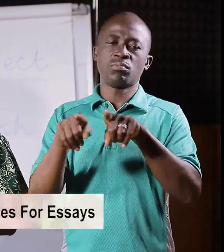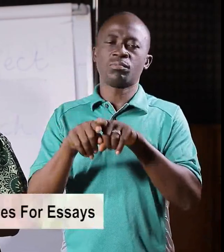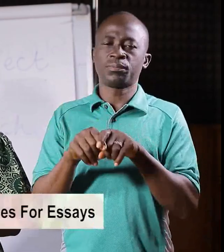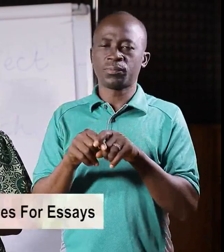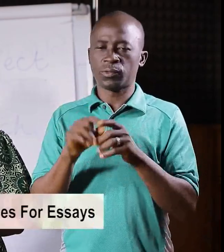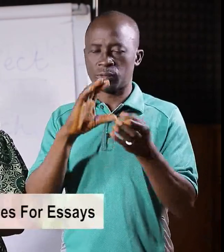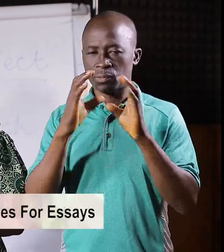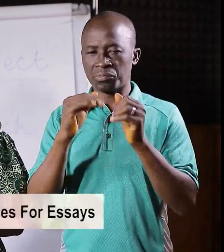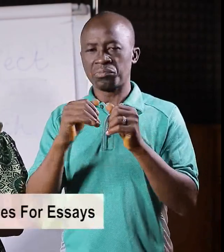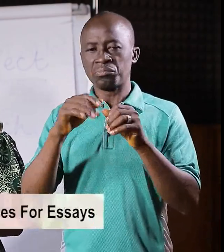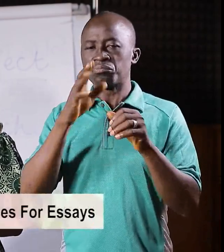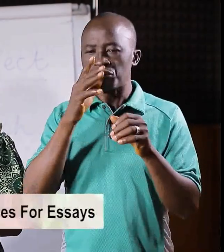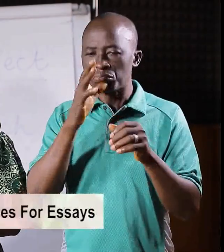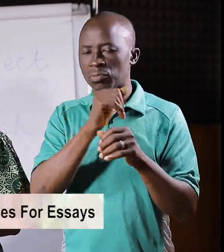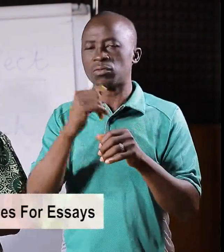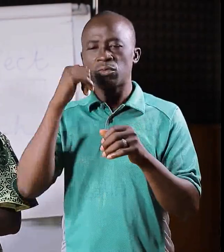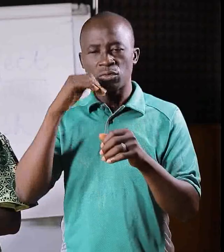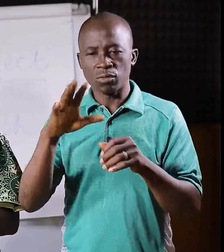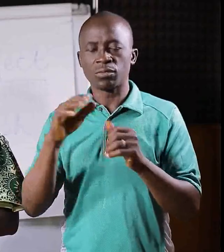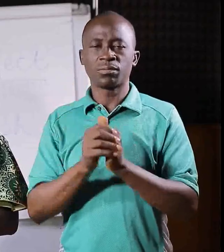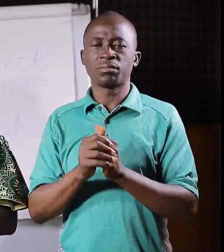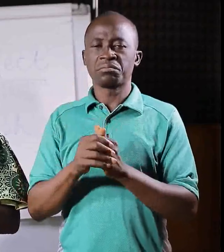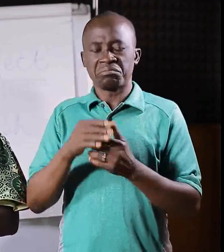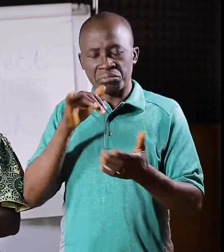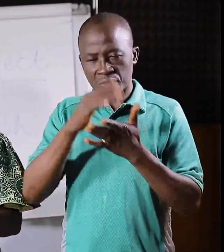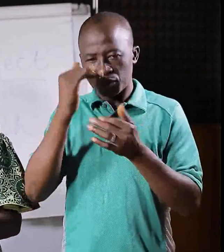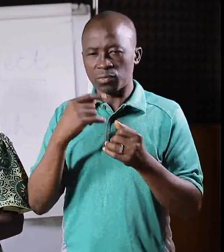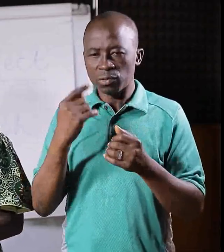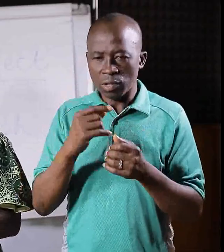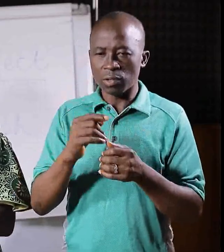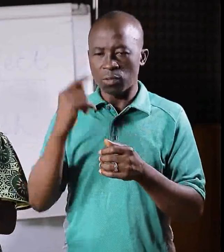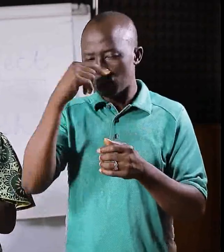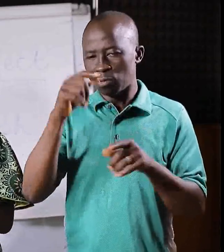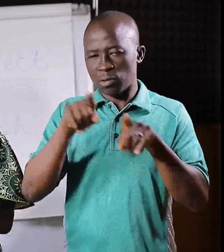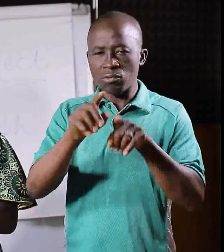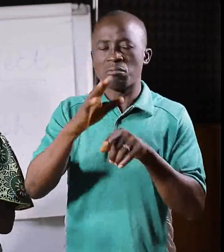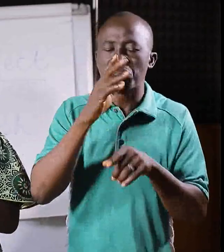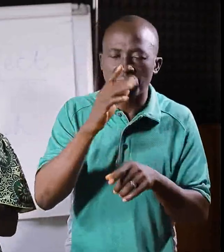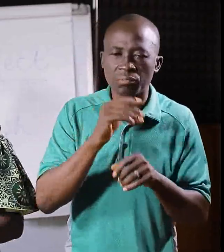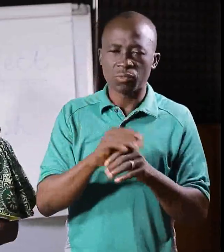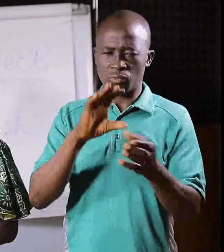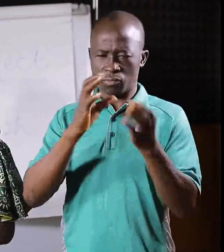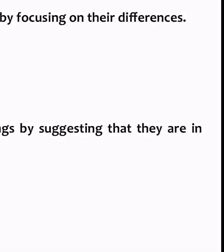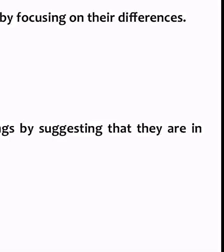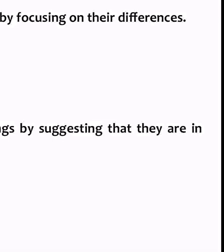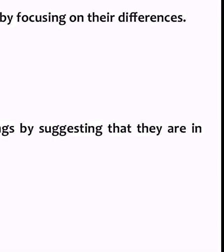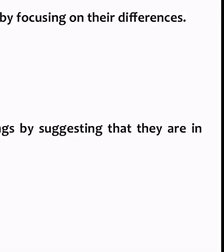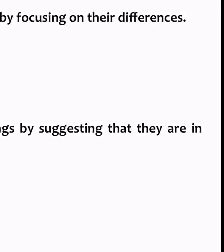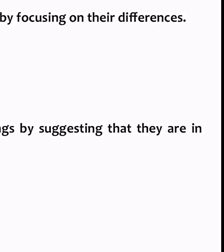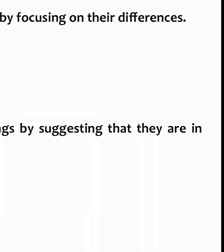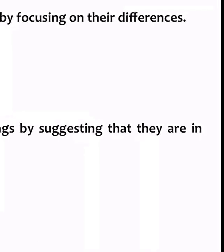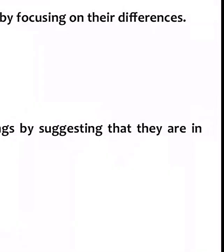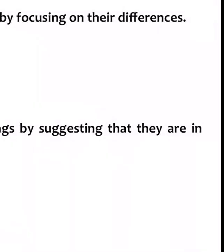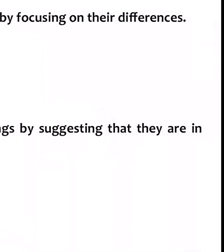between a mother and a daughter, and that's why most times you tell her she looks like her mother. So you're comparing things that are alike. So